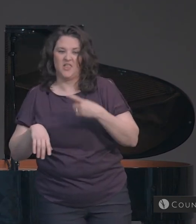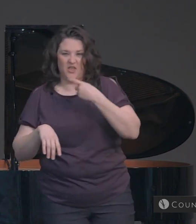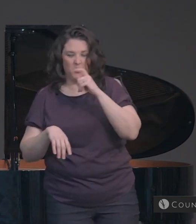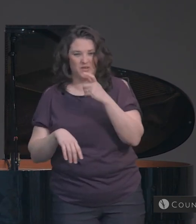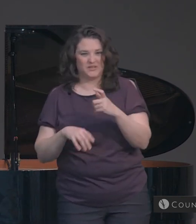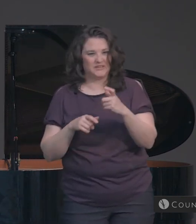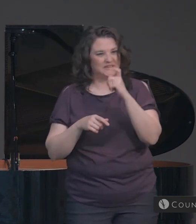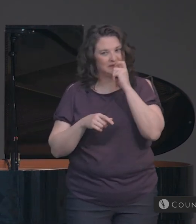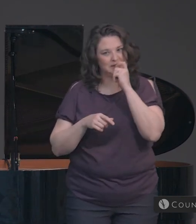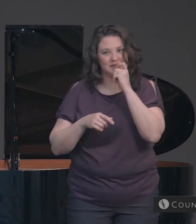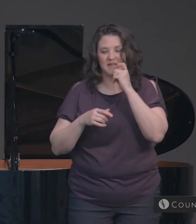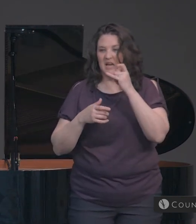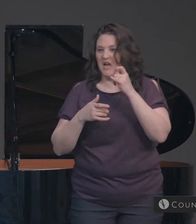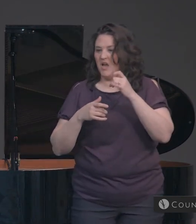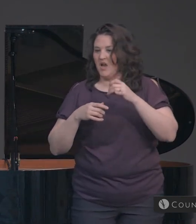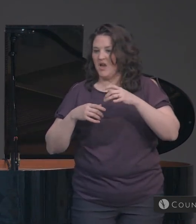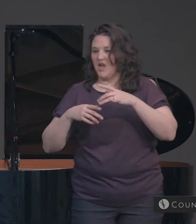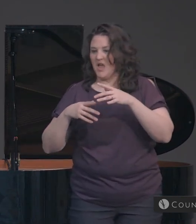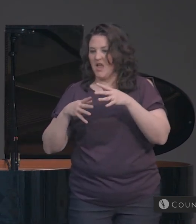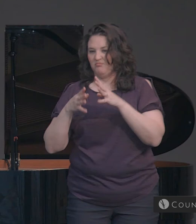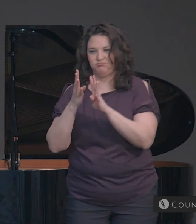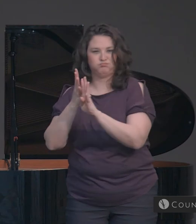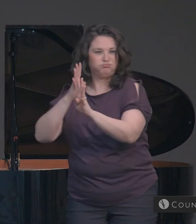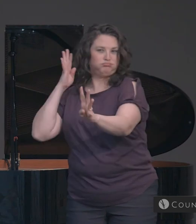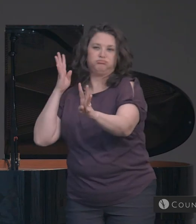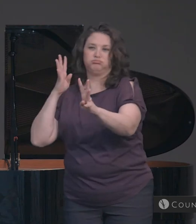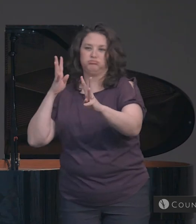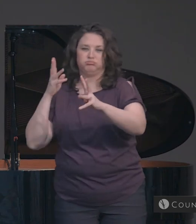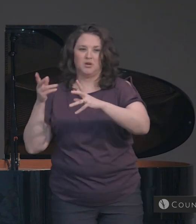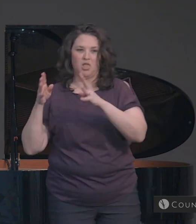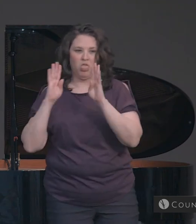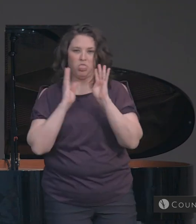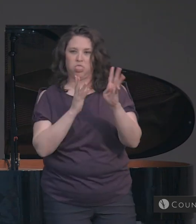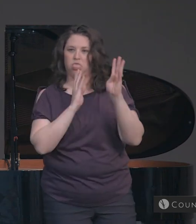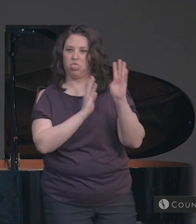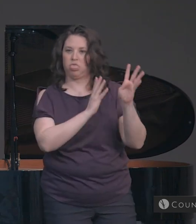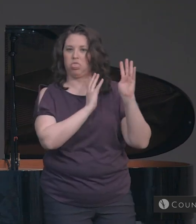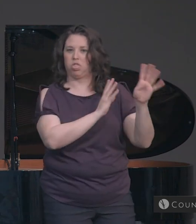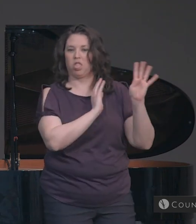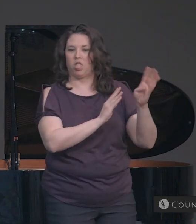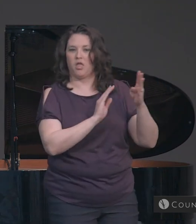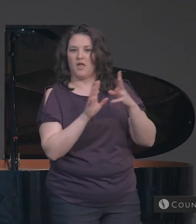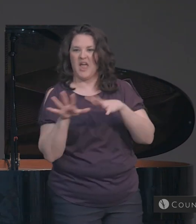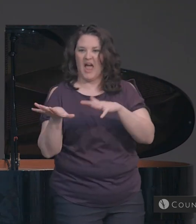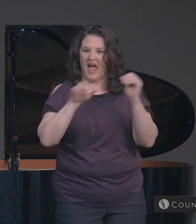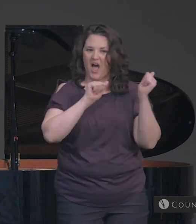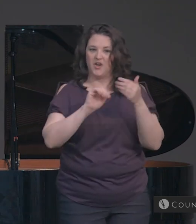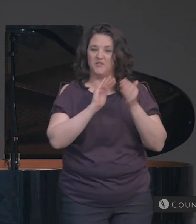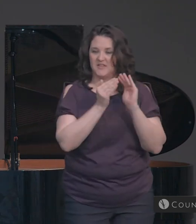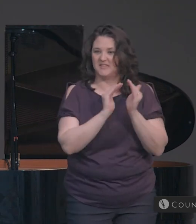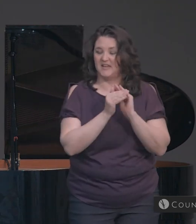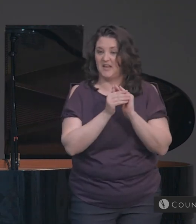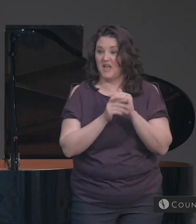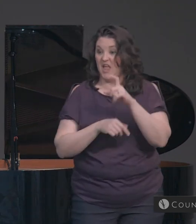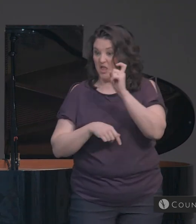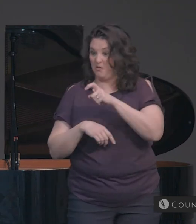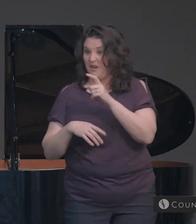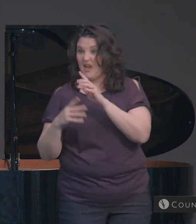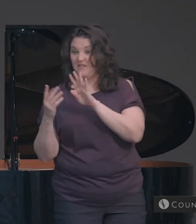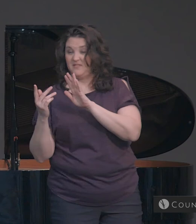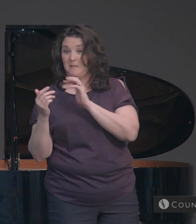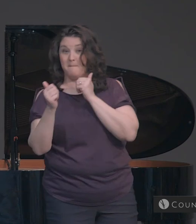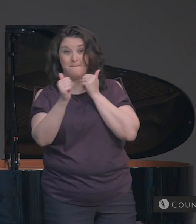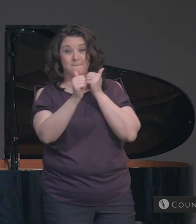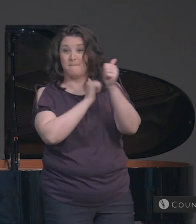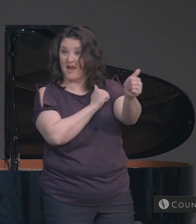They would attach them to a rope, and they would march them out of the city. They would be caused to pass by in